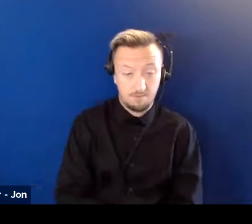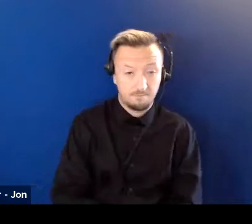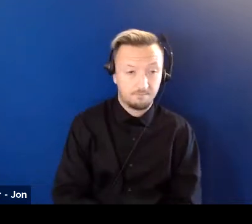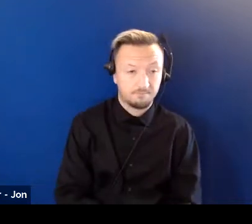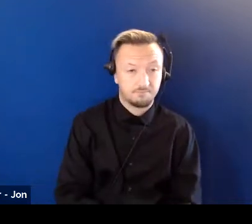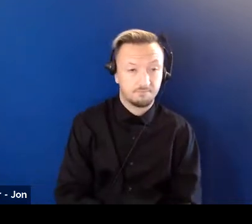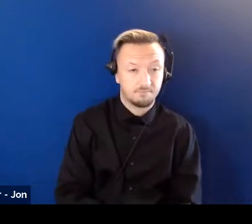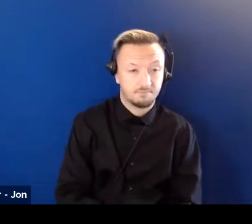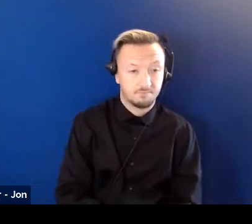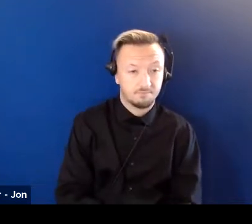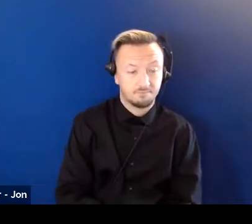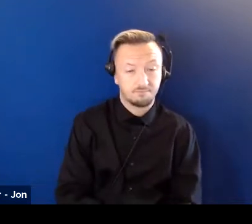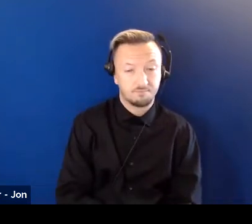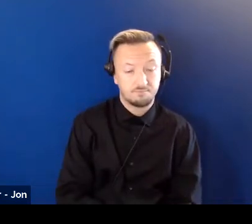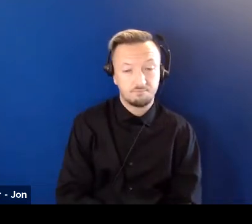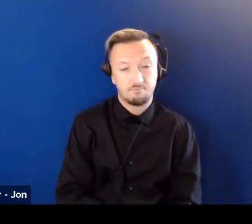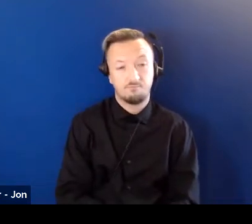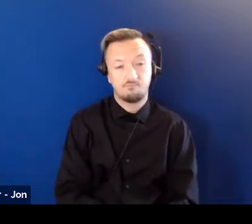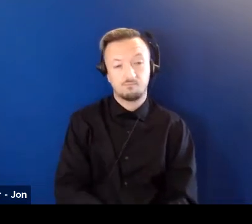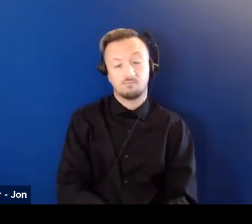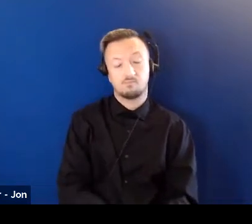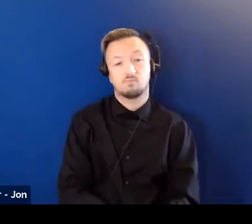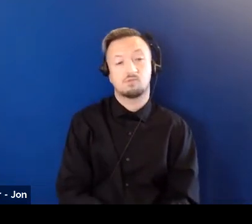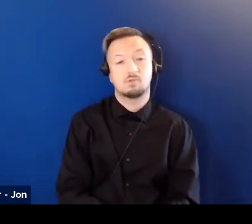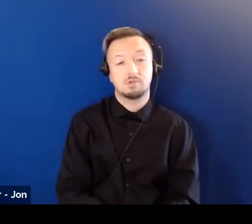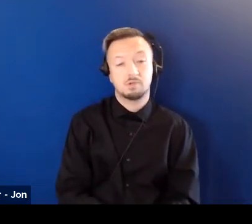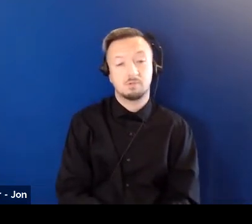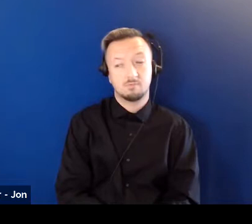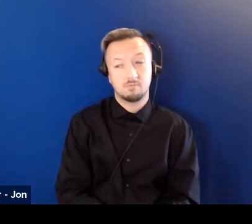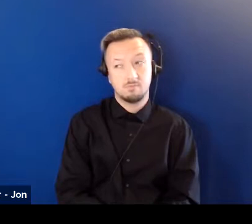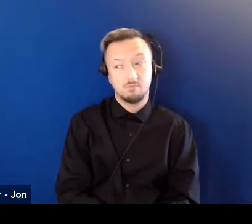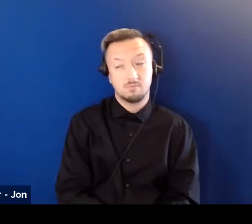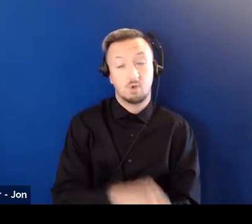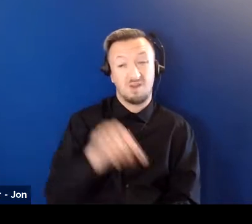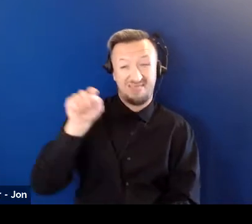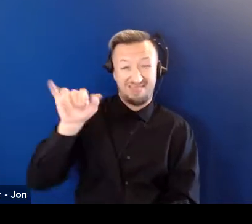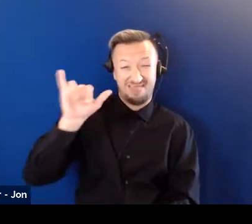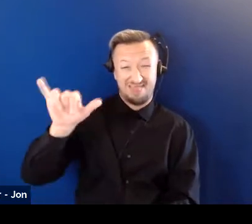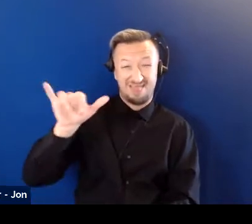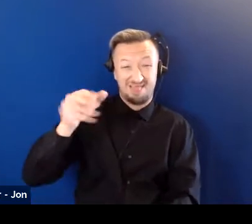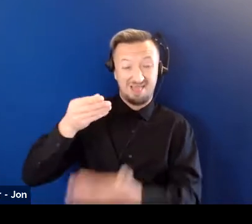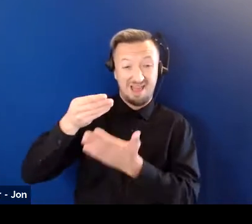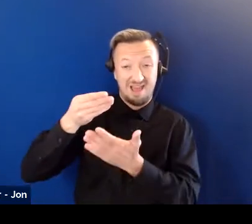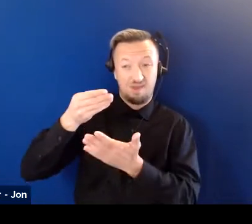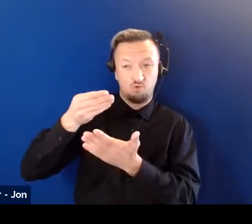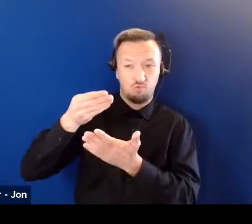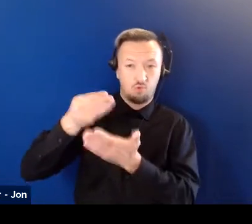False. A big part of this grant and the collaborative